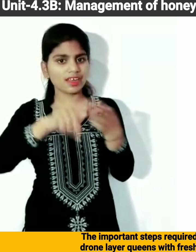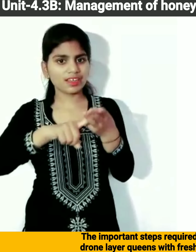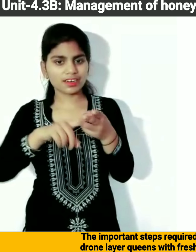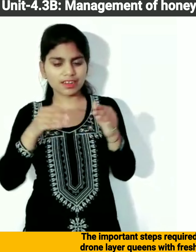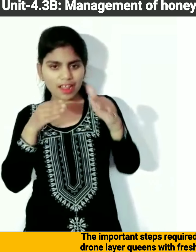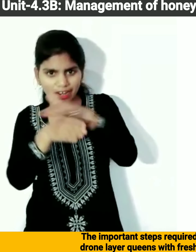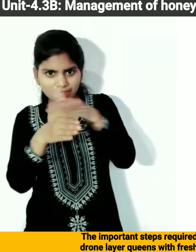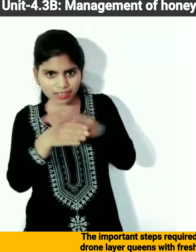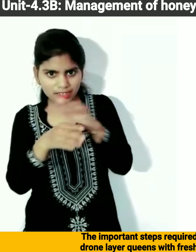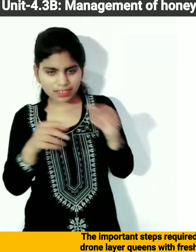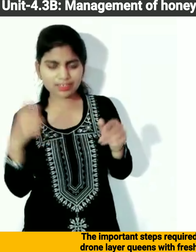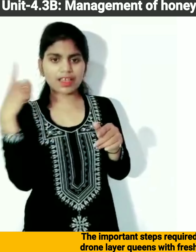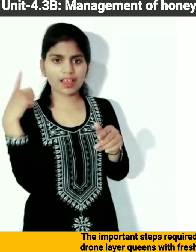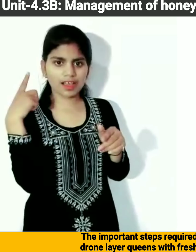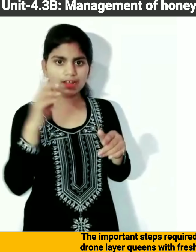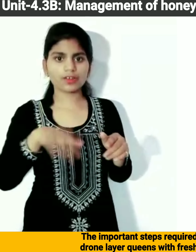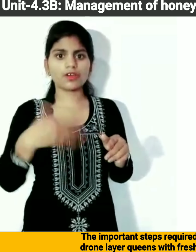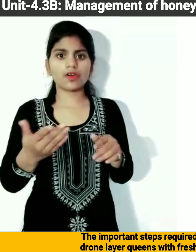bees.